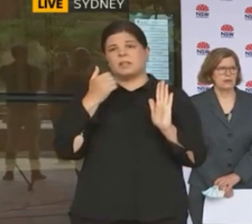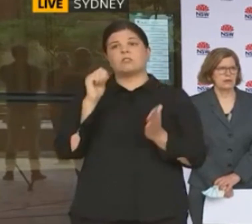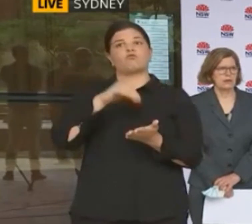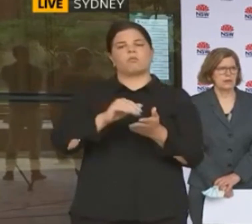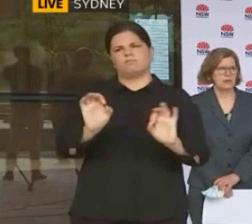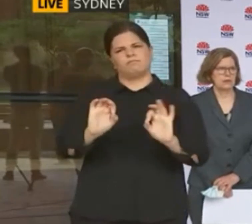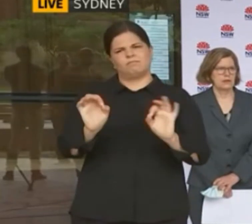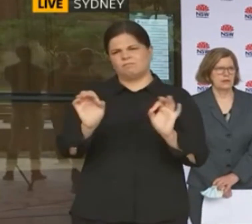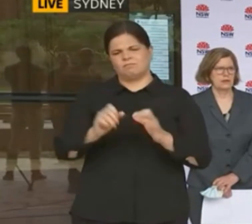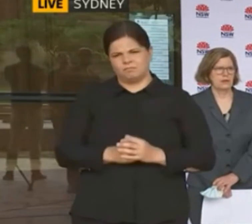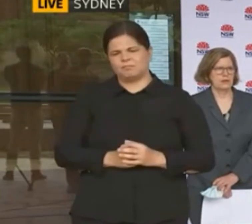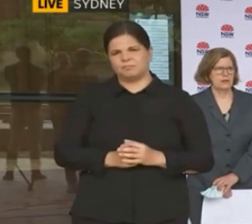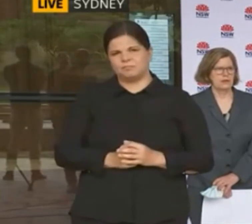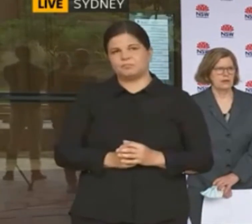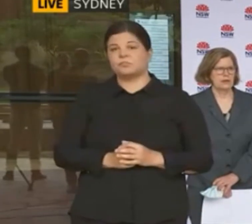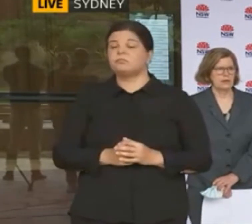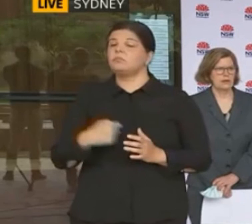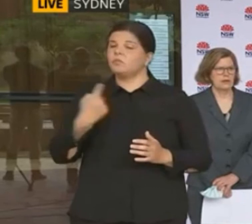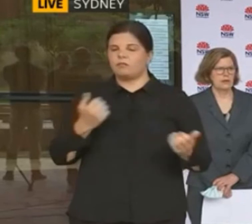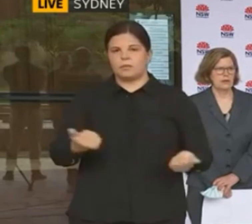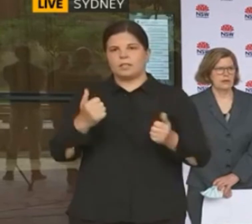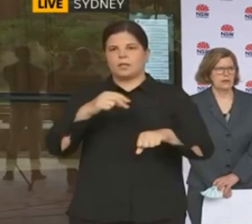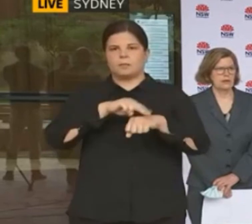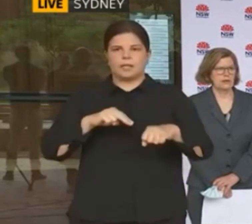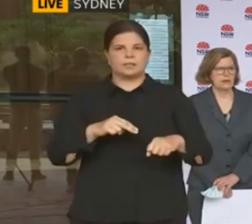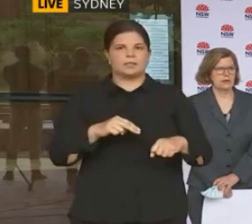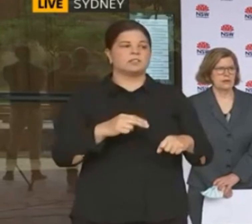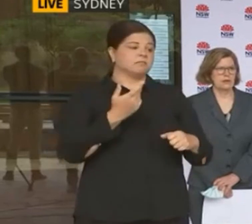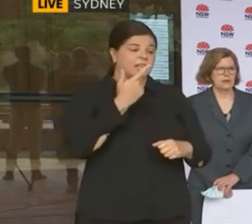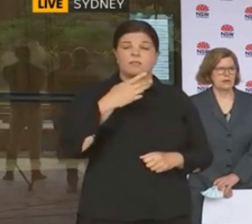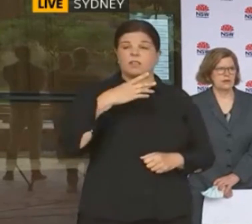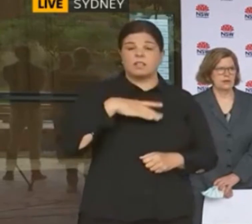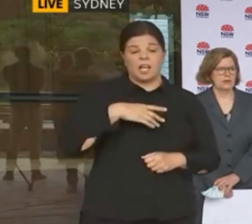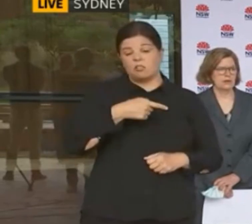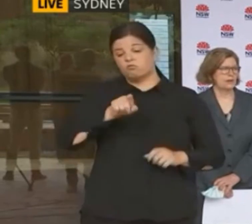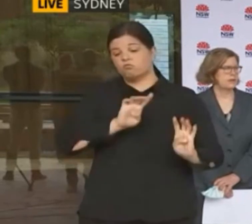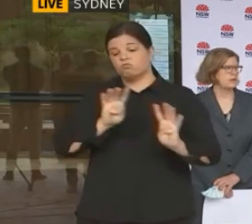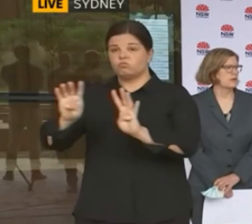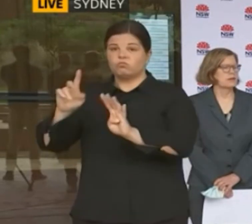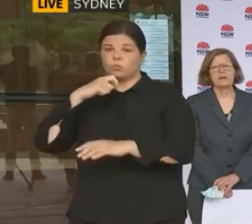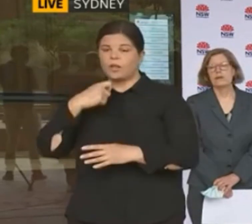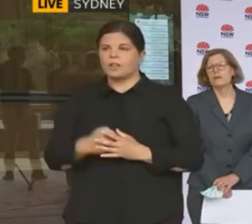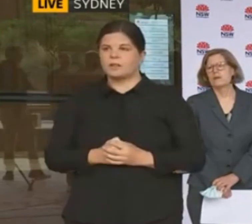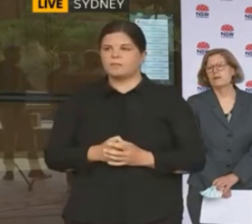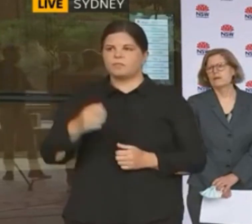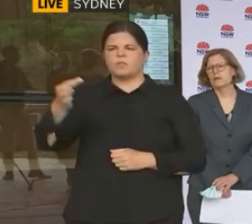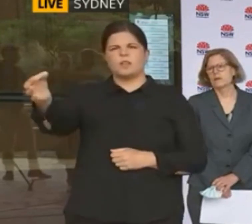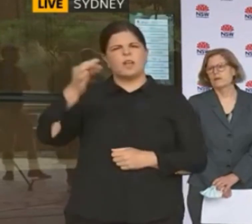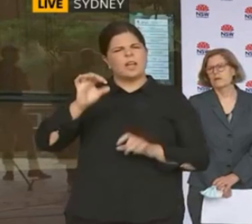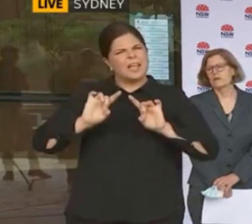but again, we'll have resources that are flexible, that can be moved around to deal with any crowds that may deal. Count on how many police are going to